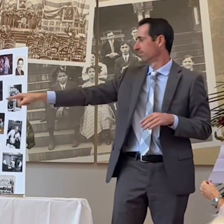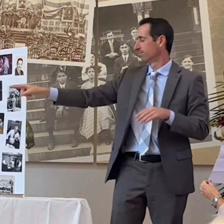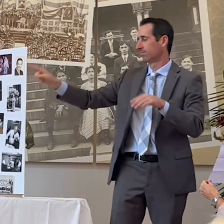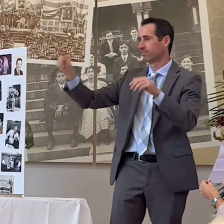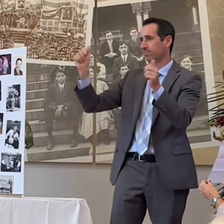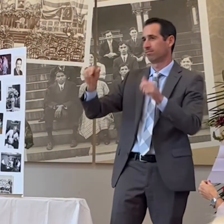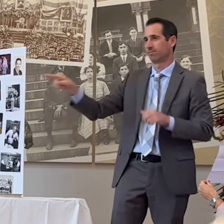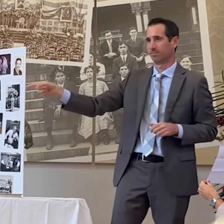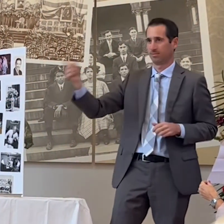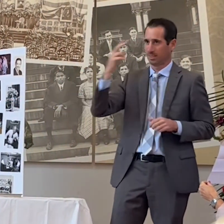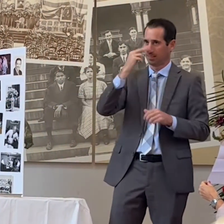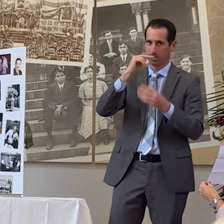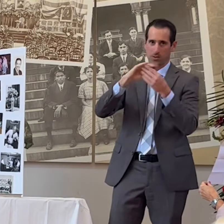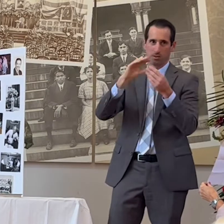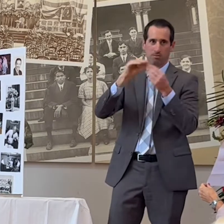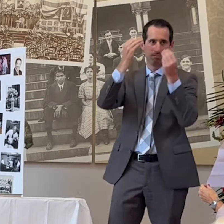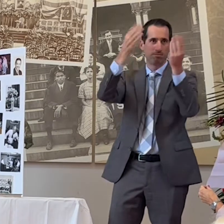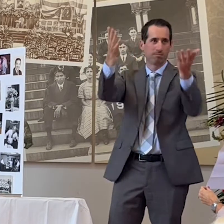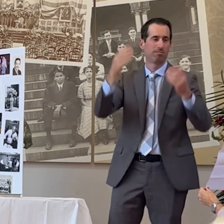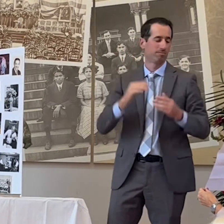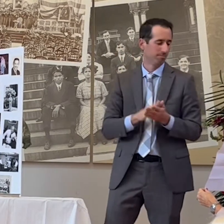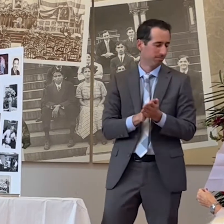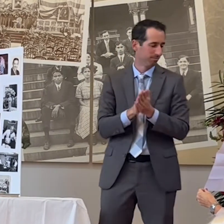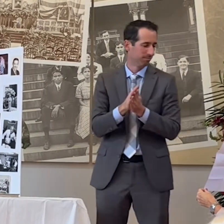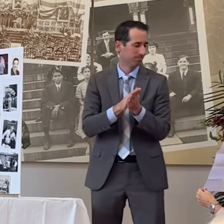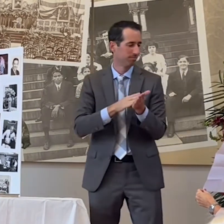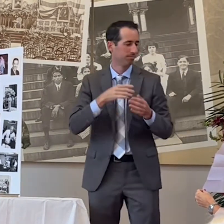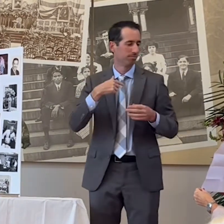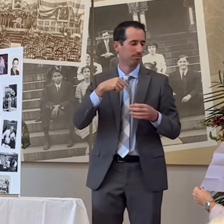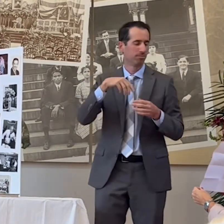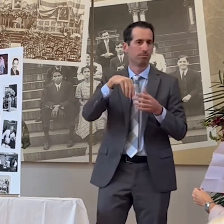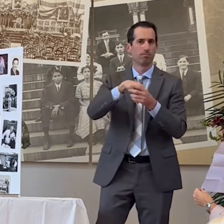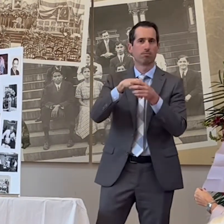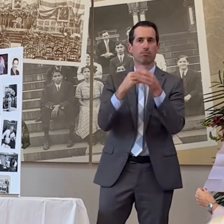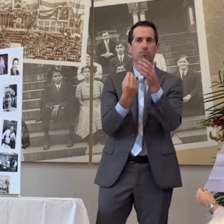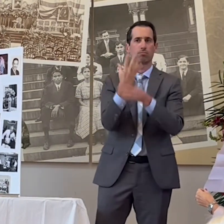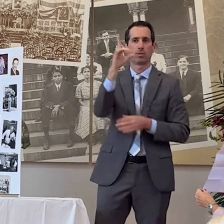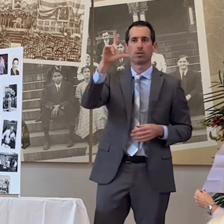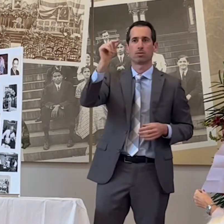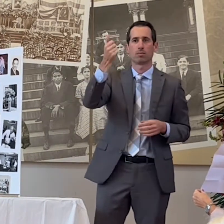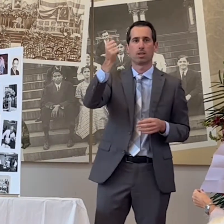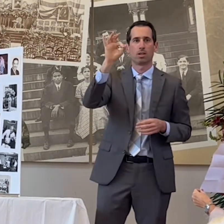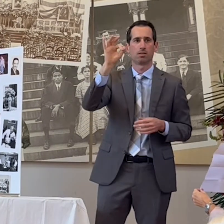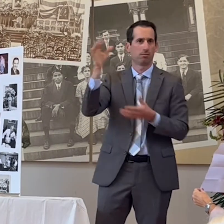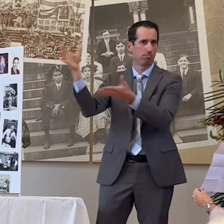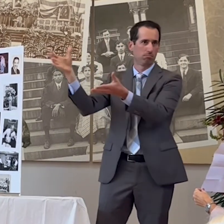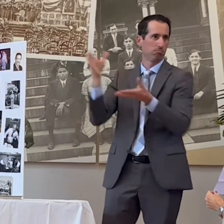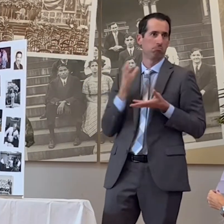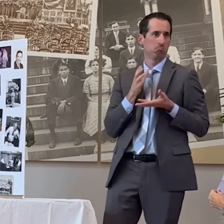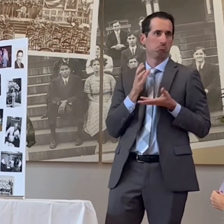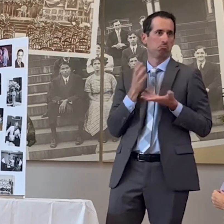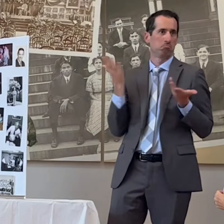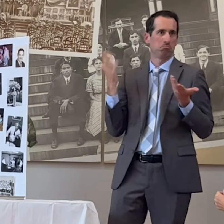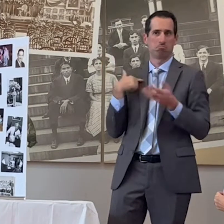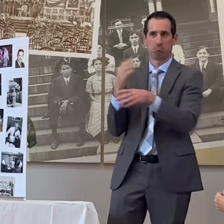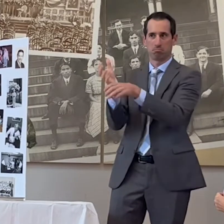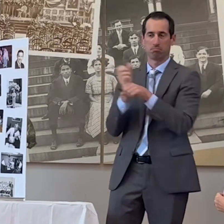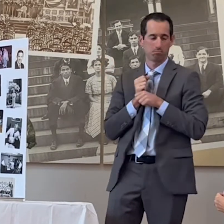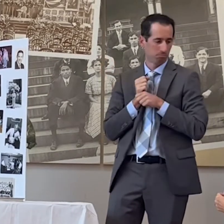today. So, this is really quite an amusing story, to tell you the truth. So, I received